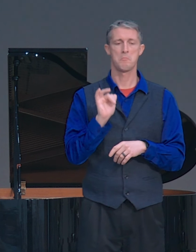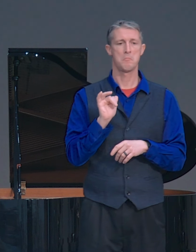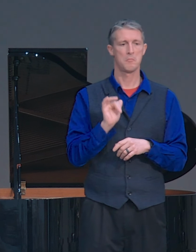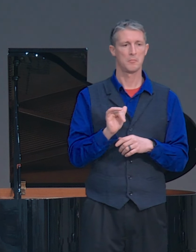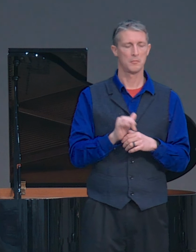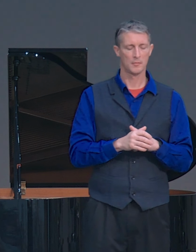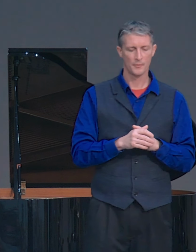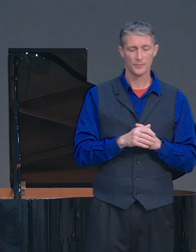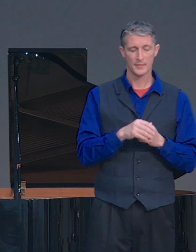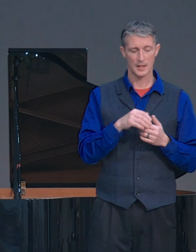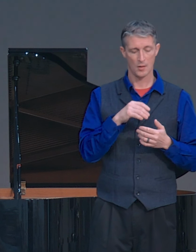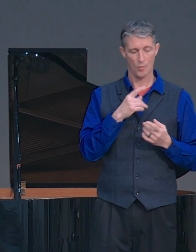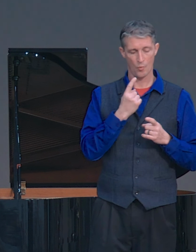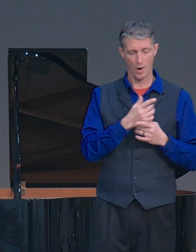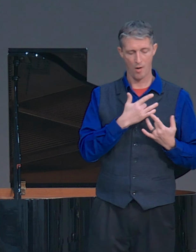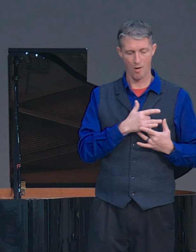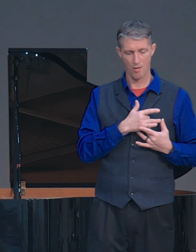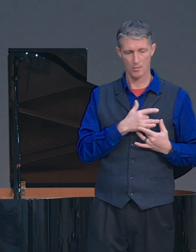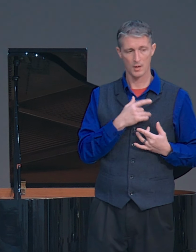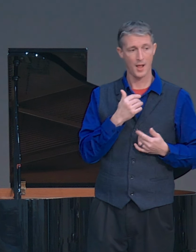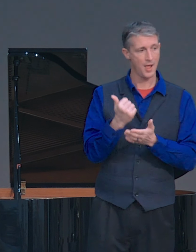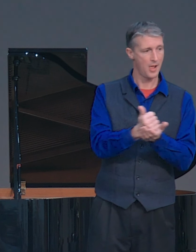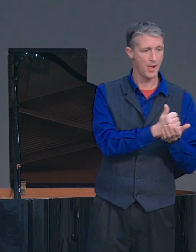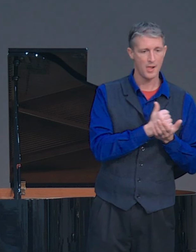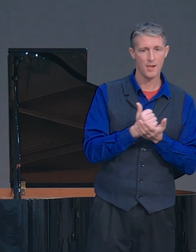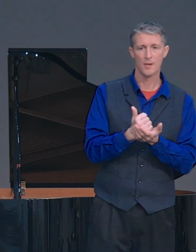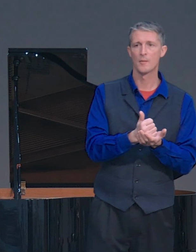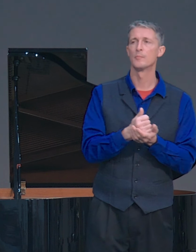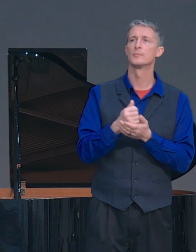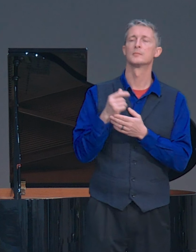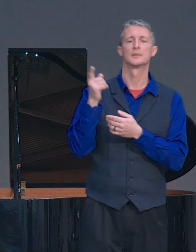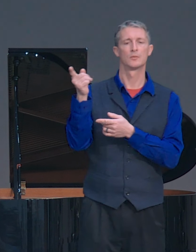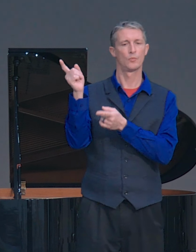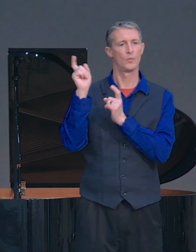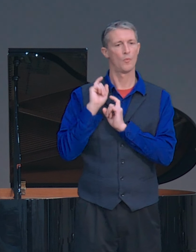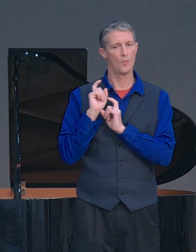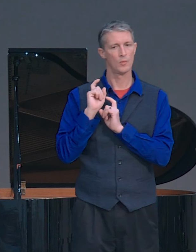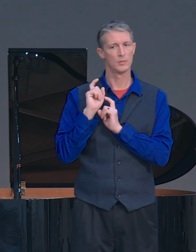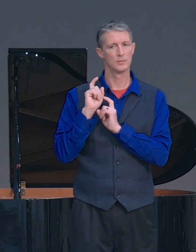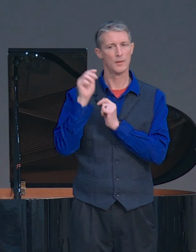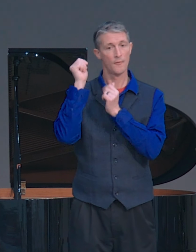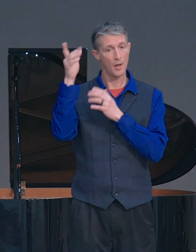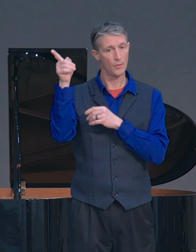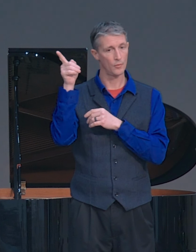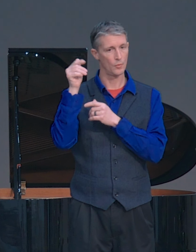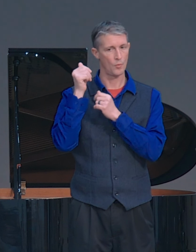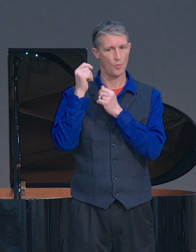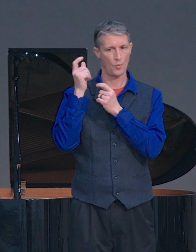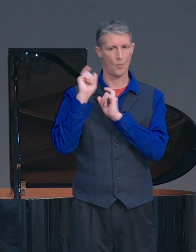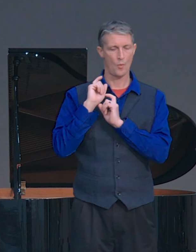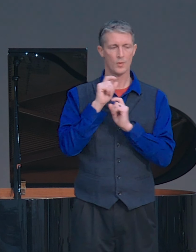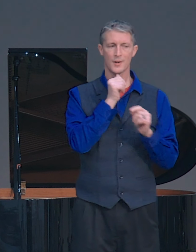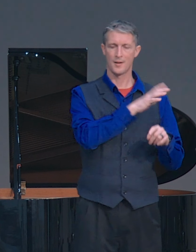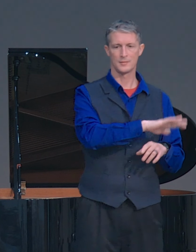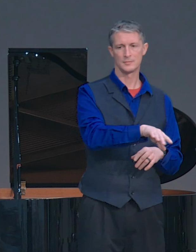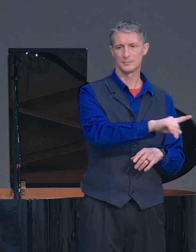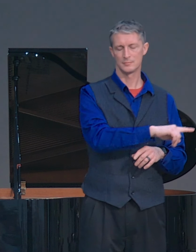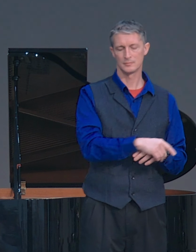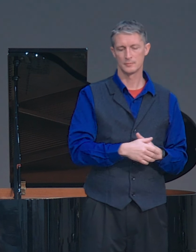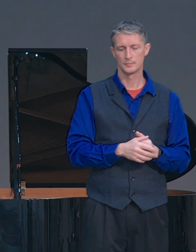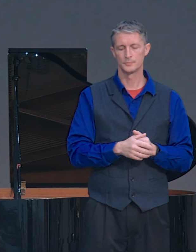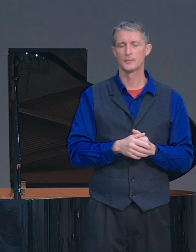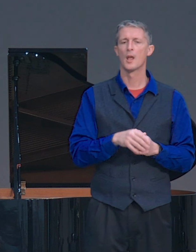others from the right heart motive will be rewarded by the Father. But when you give to the needy, do not let your left hand know what your